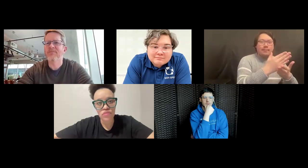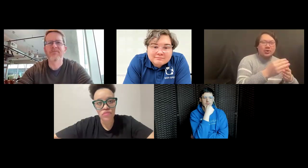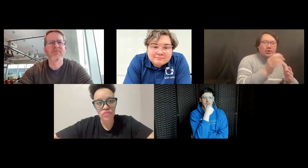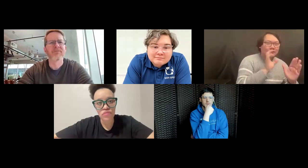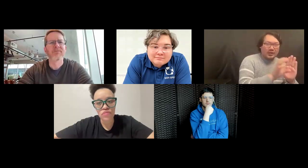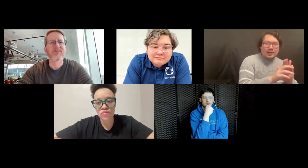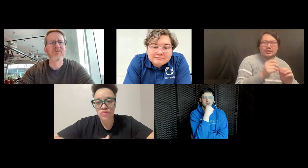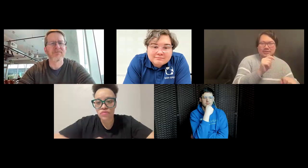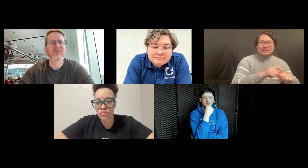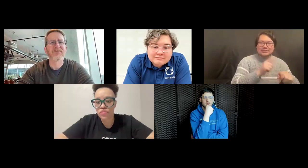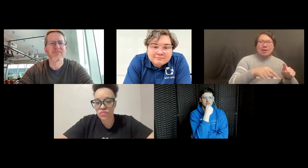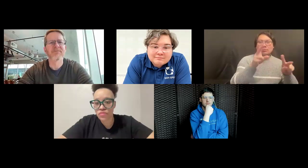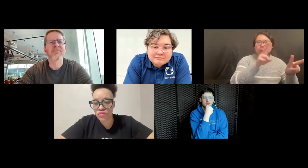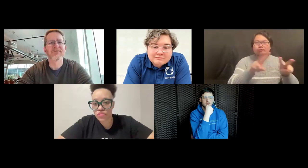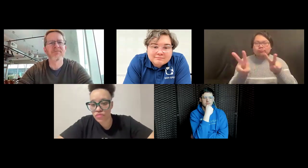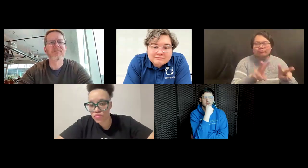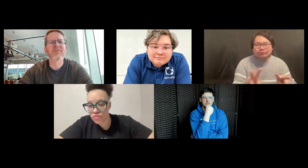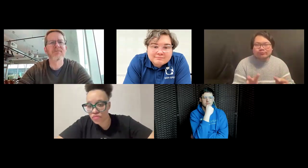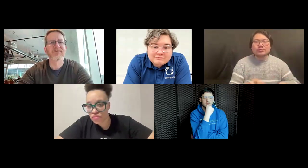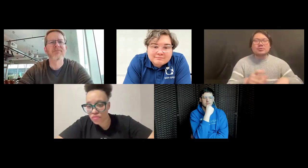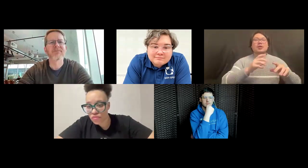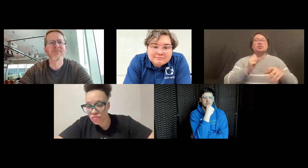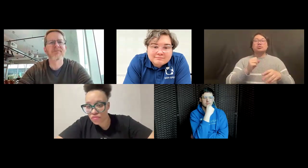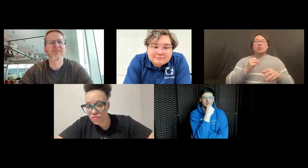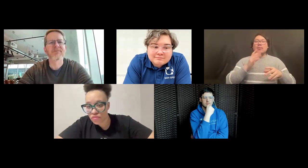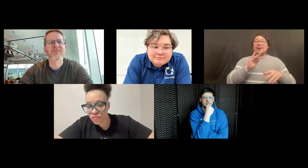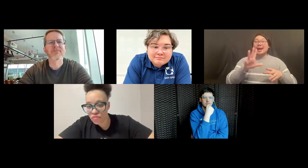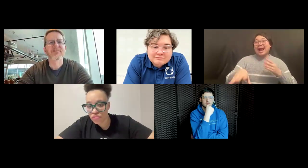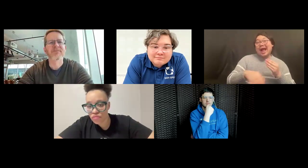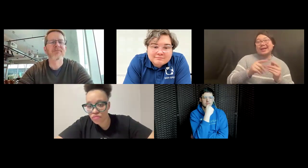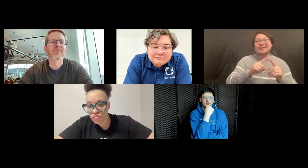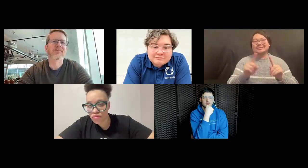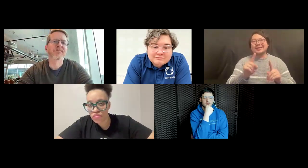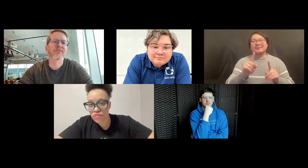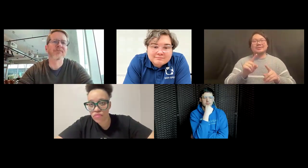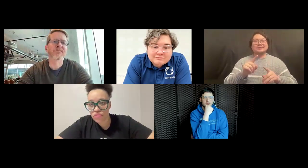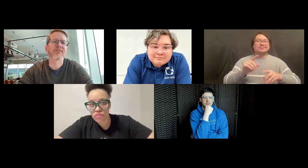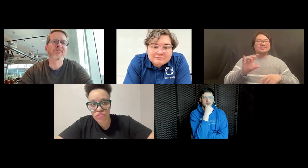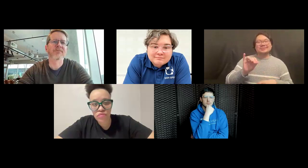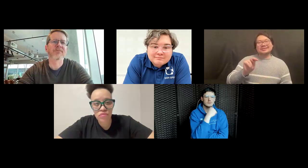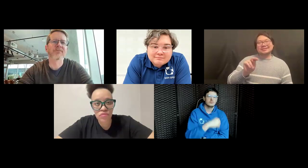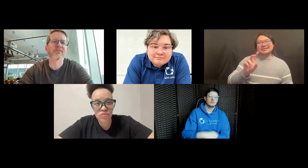what you see. So you only see part of it at a time. And so by adding